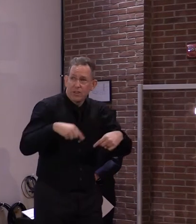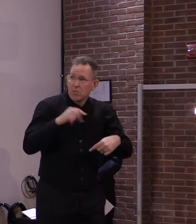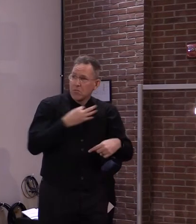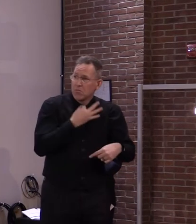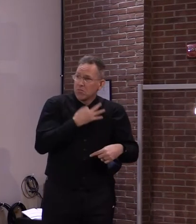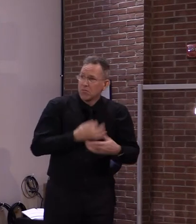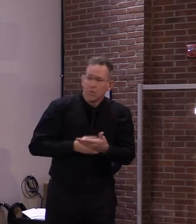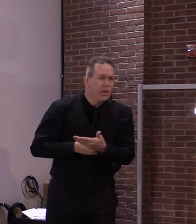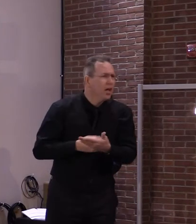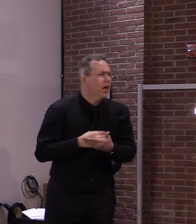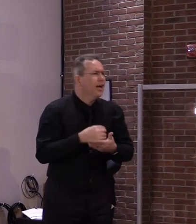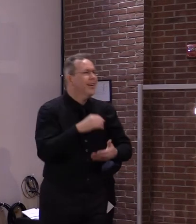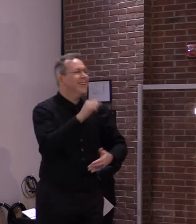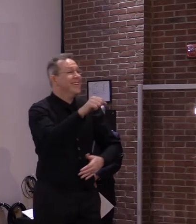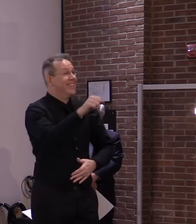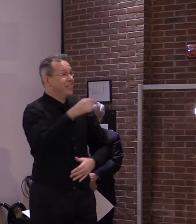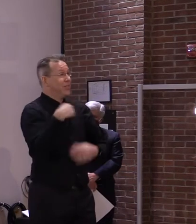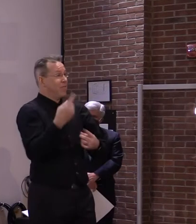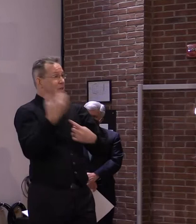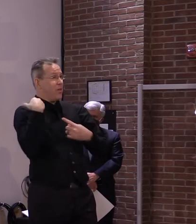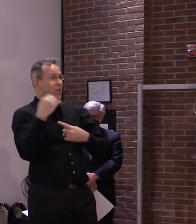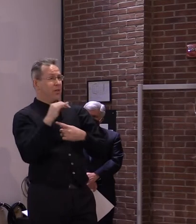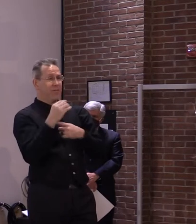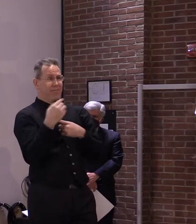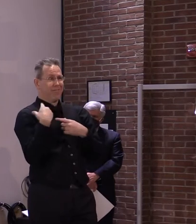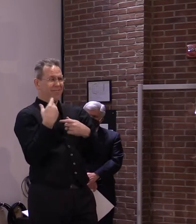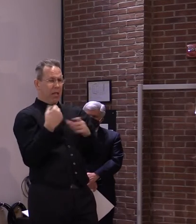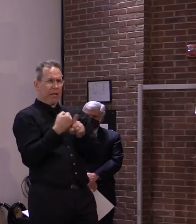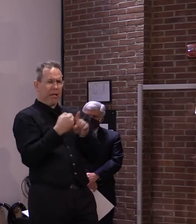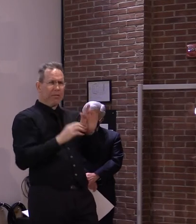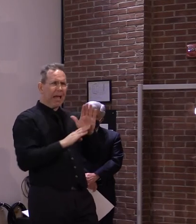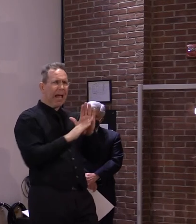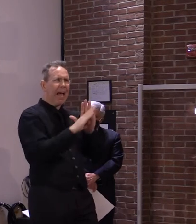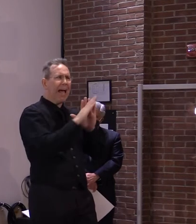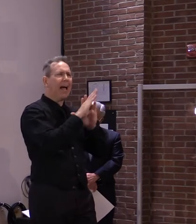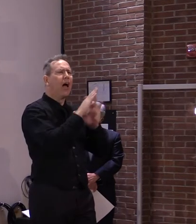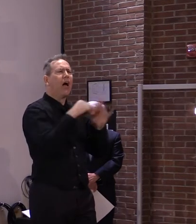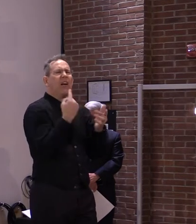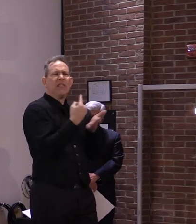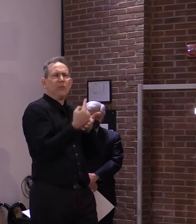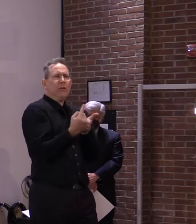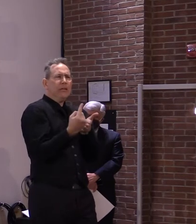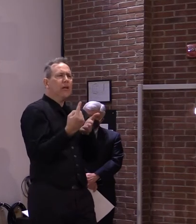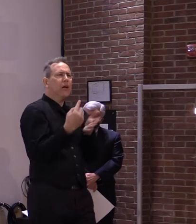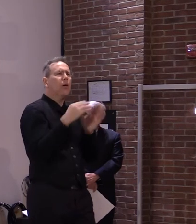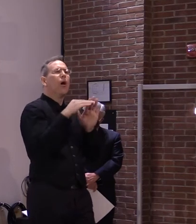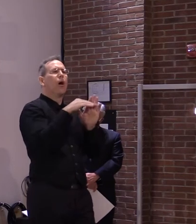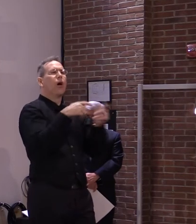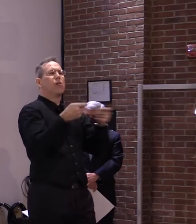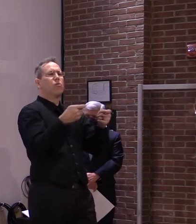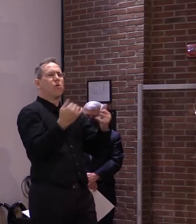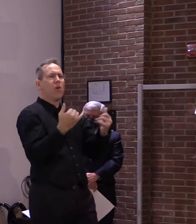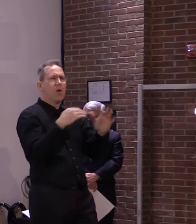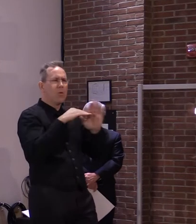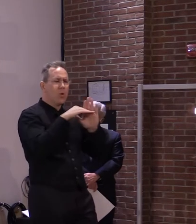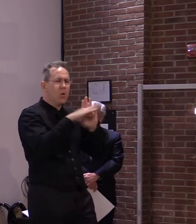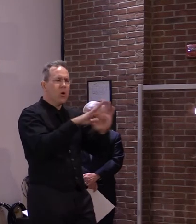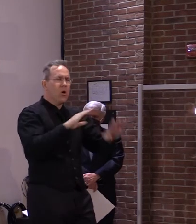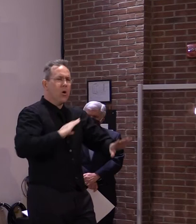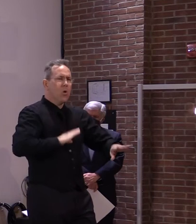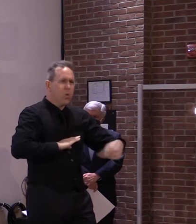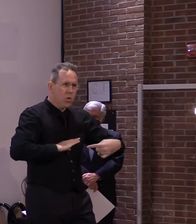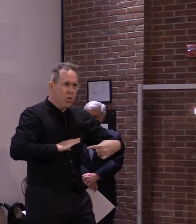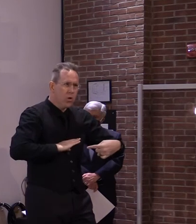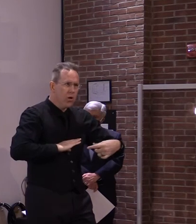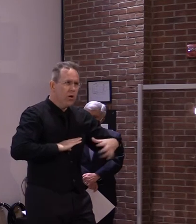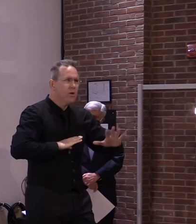in that which is important because bennington county really on its own looked so much different than the rest of the state of vermont in